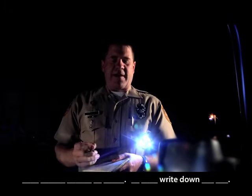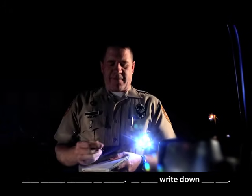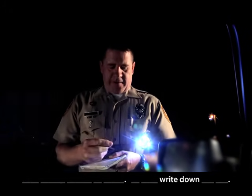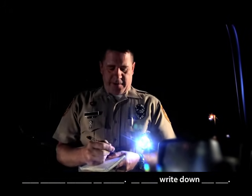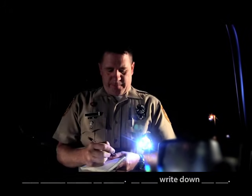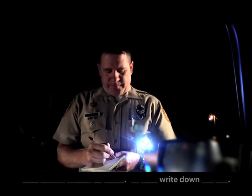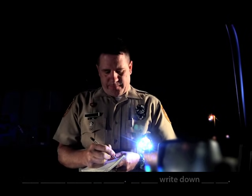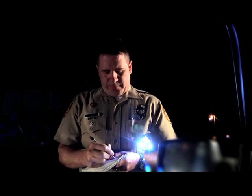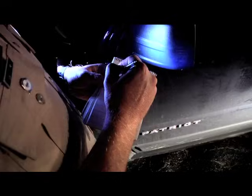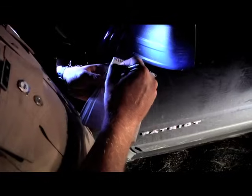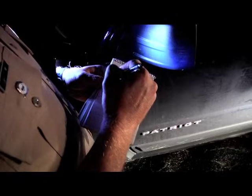down first.